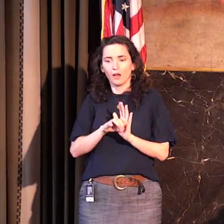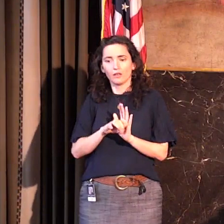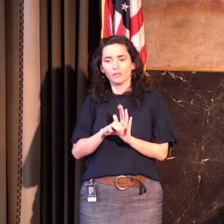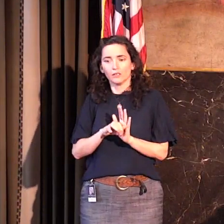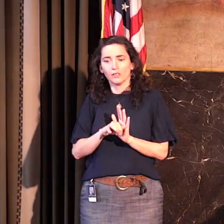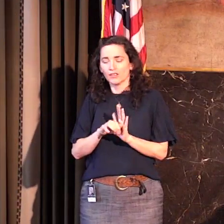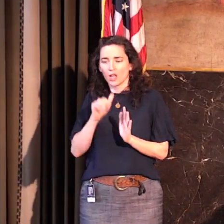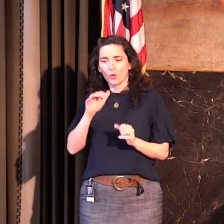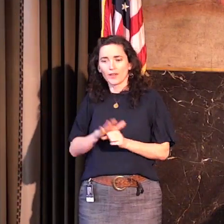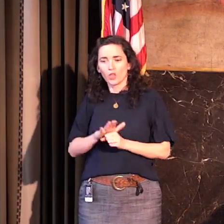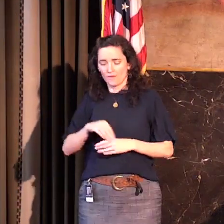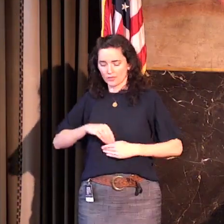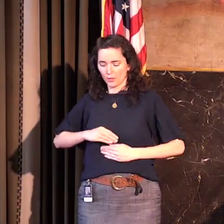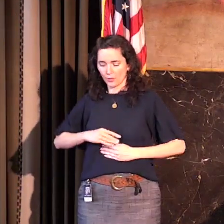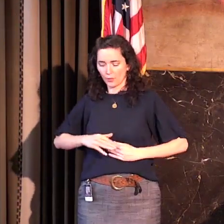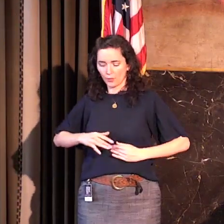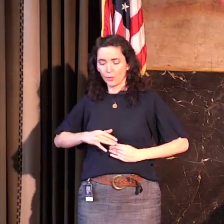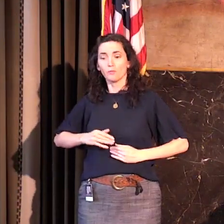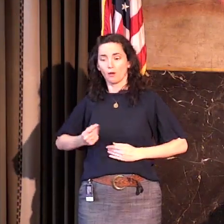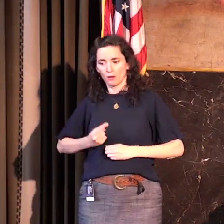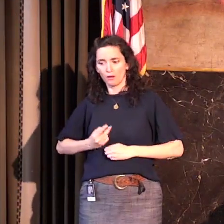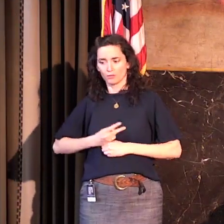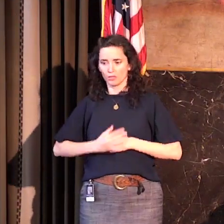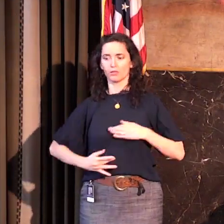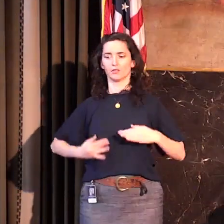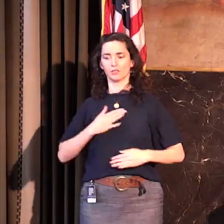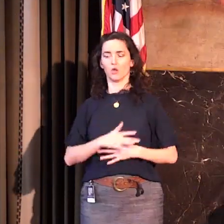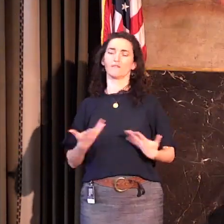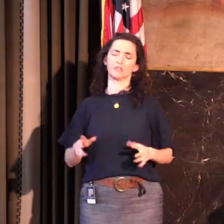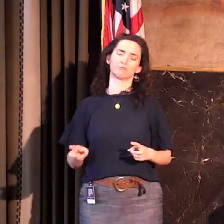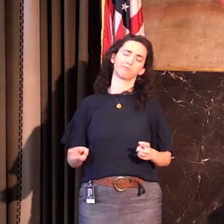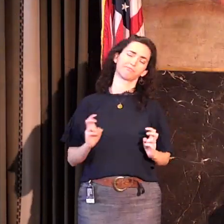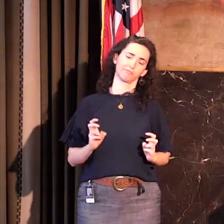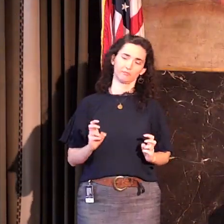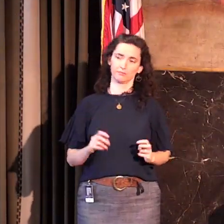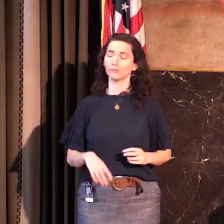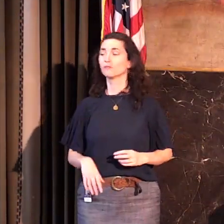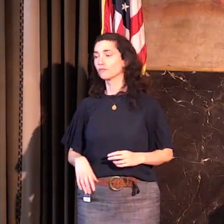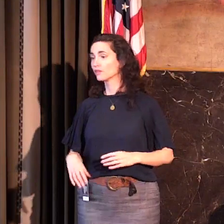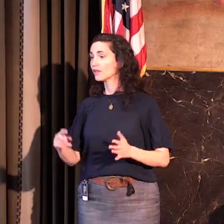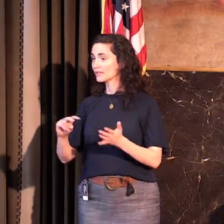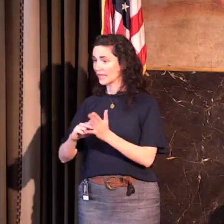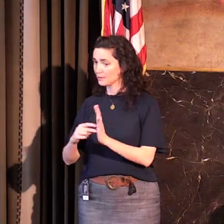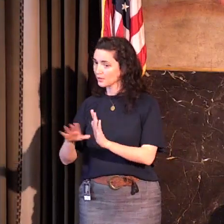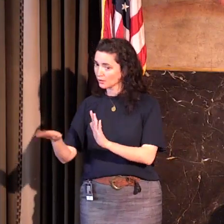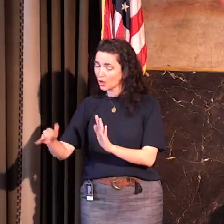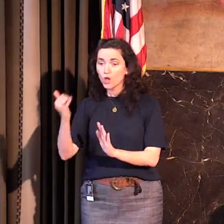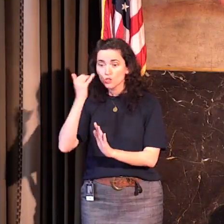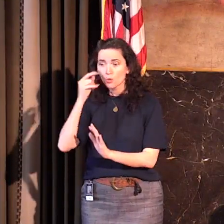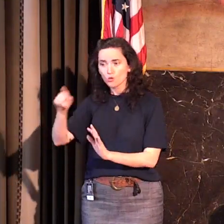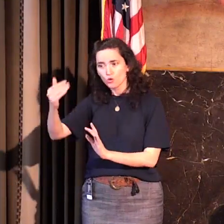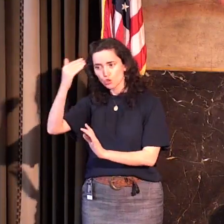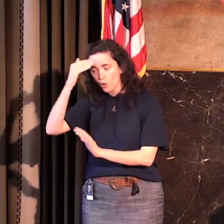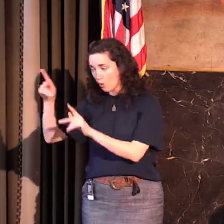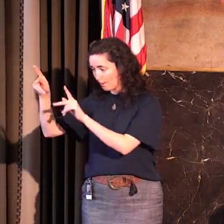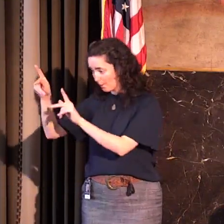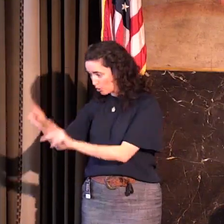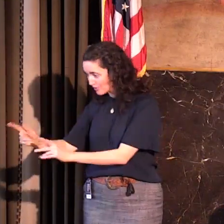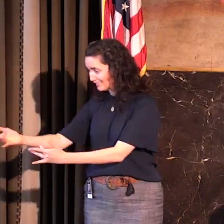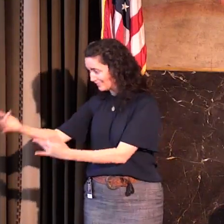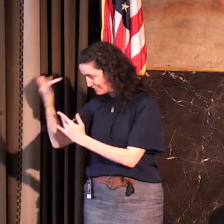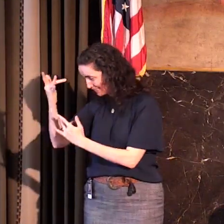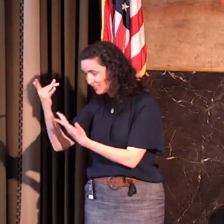positive result. And so that's a long way of saying that if you know that you have been exposed, please be very careful and do the things